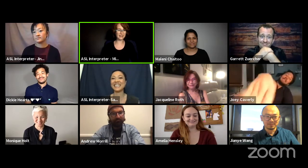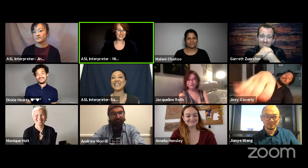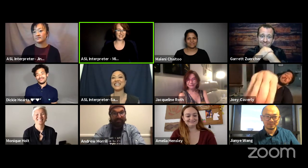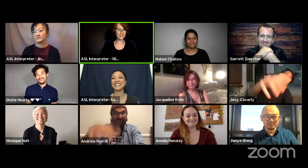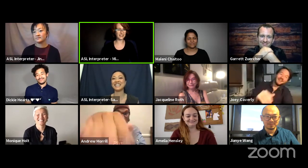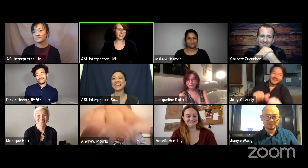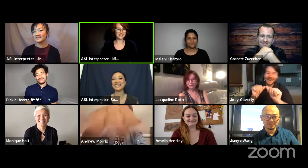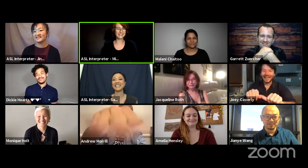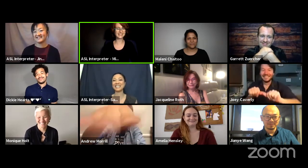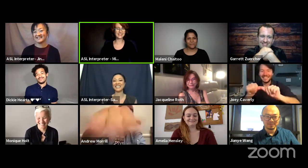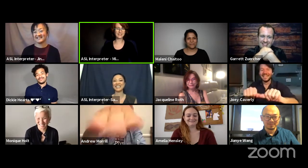get my attention.